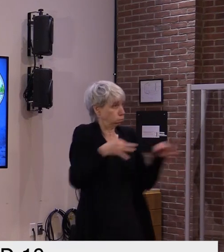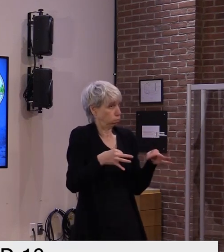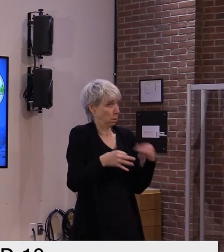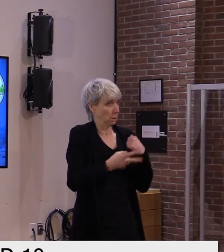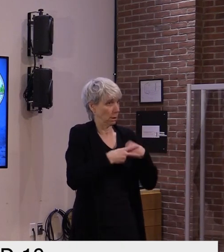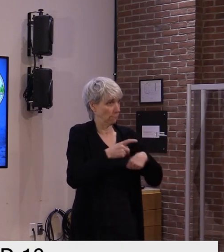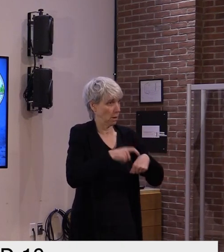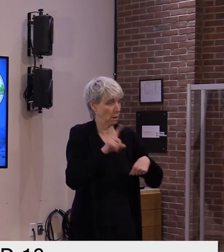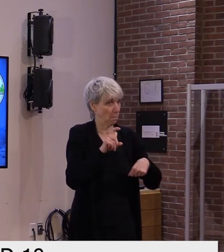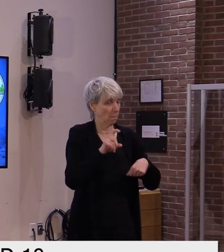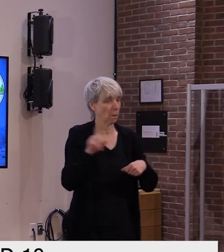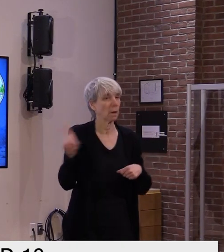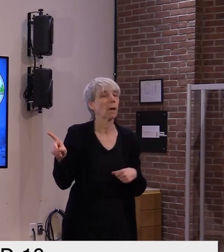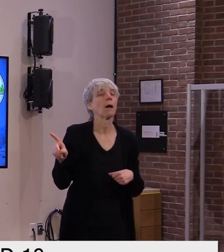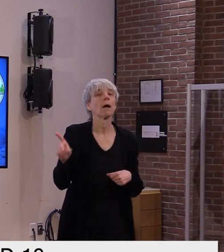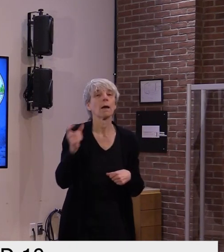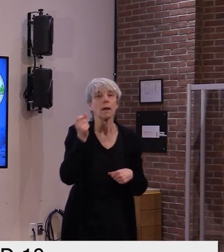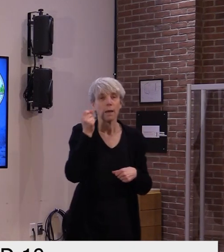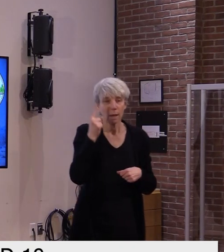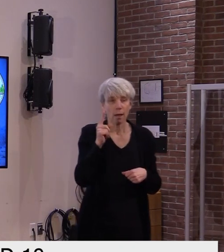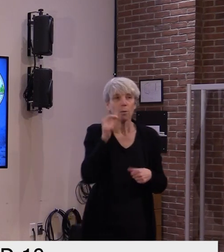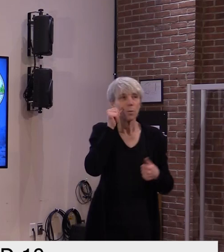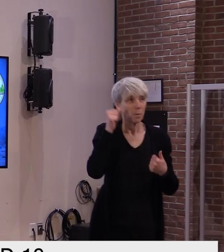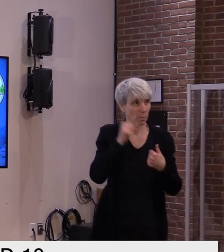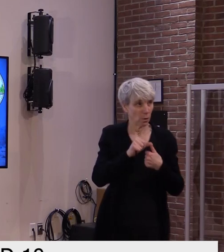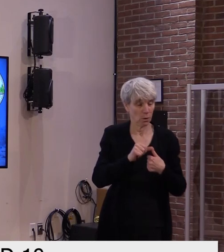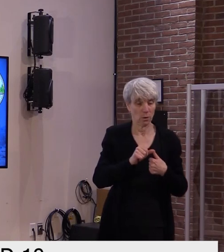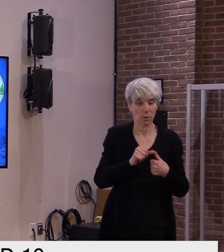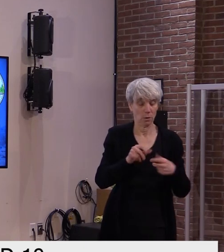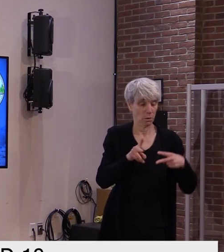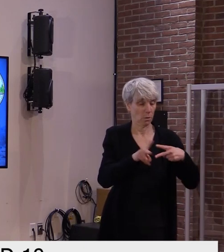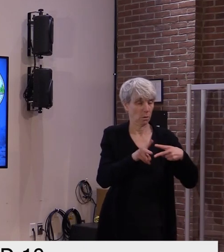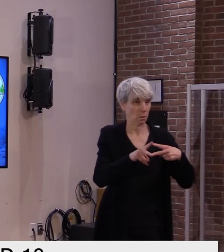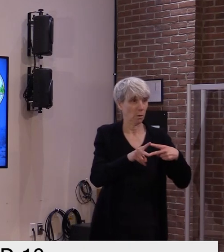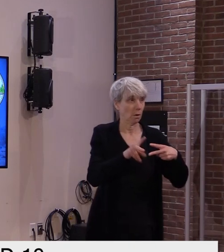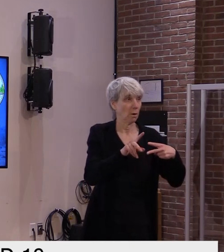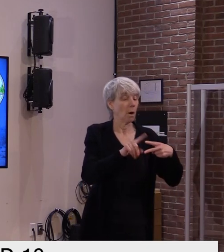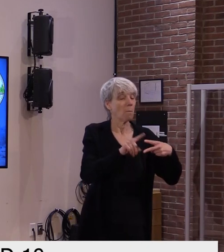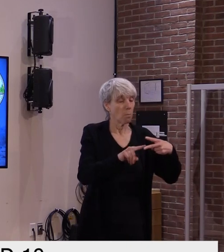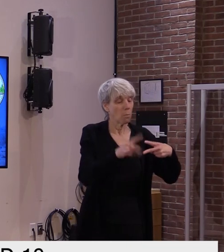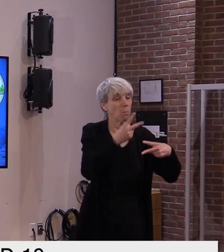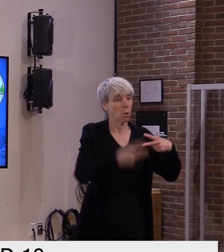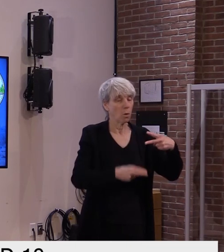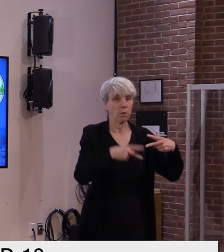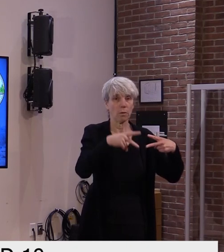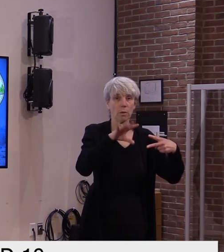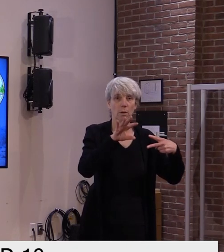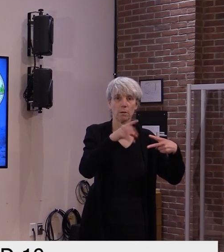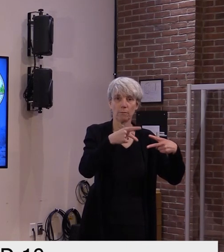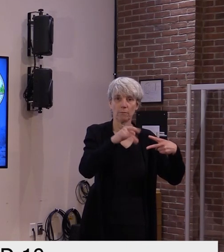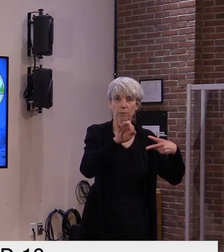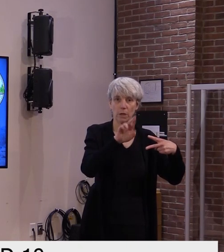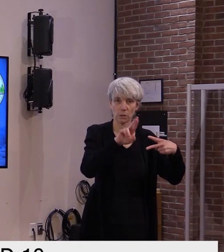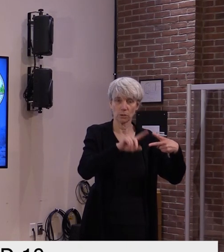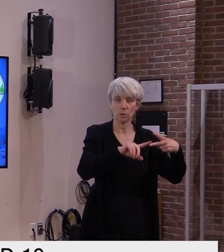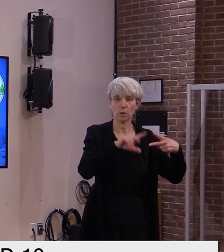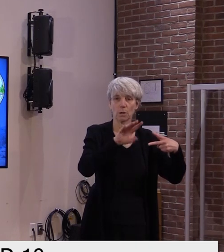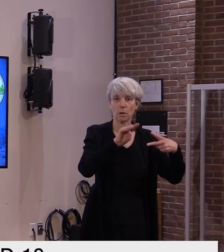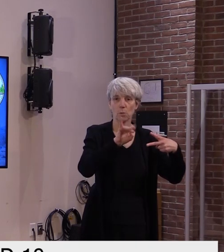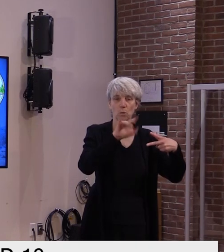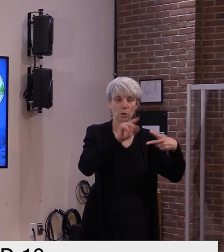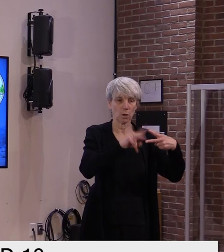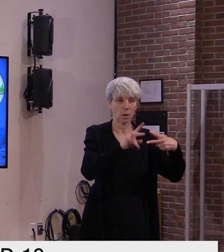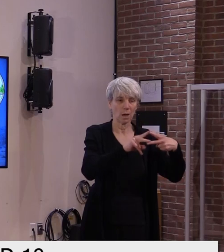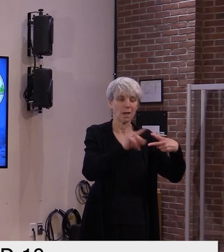the vaccines were implemented with two doses to get the highest effective rate.